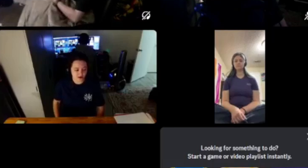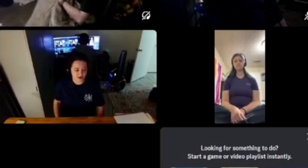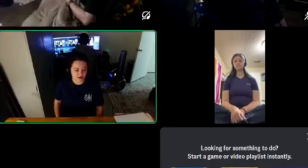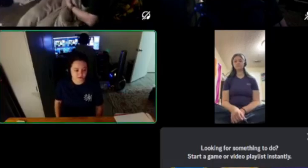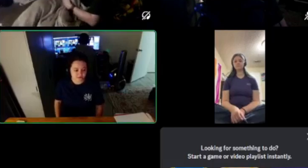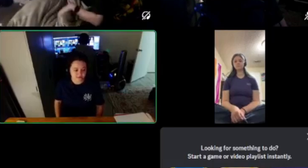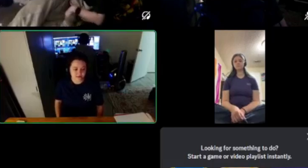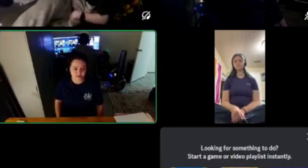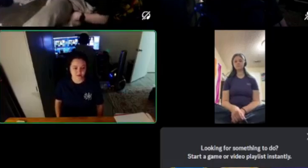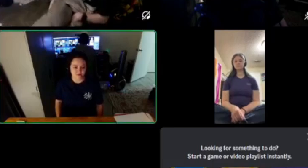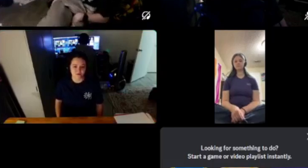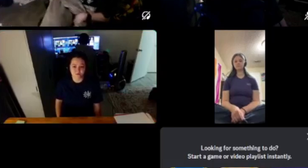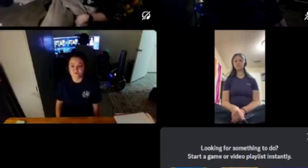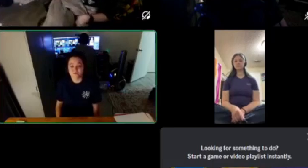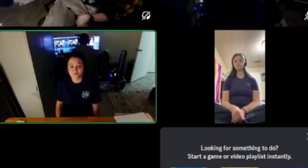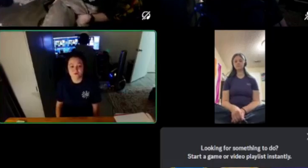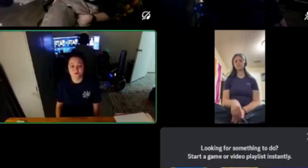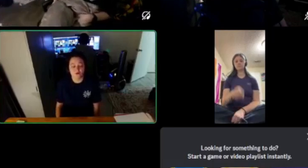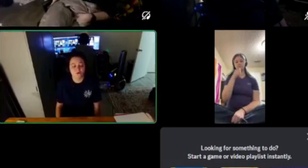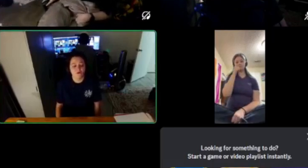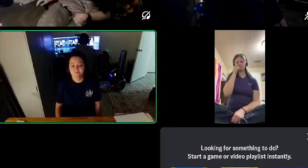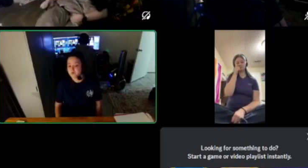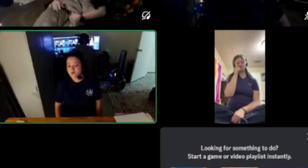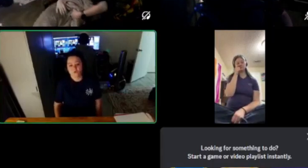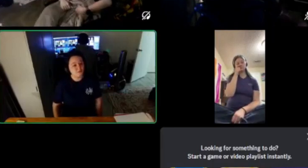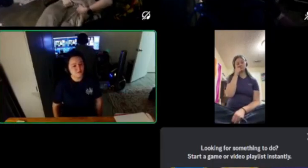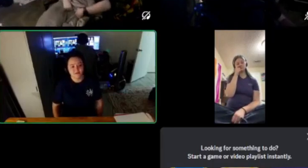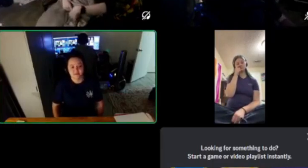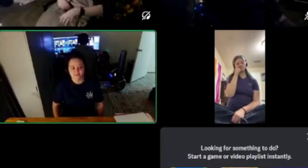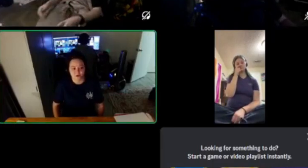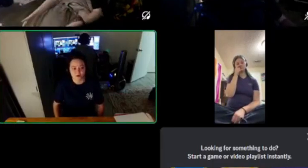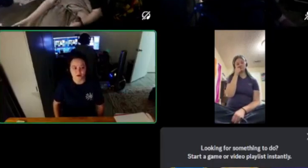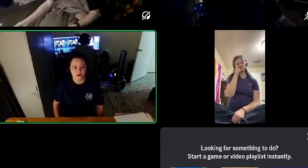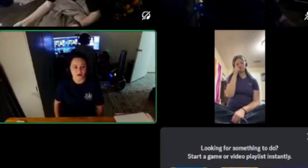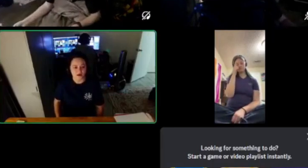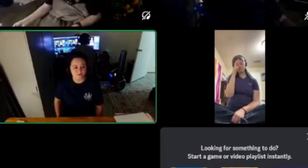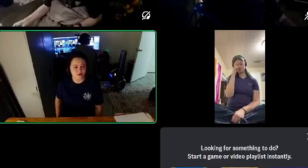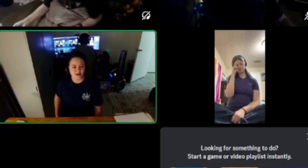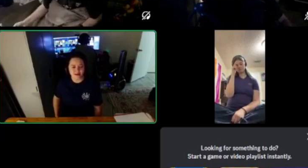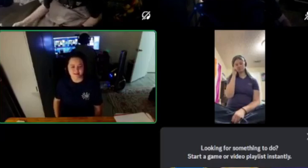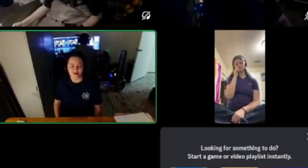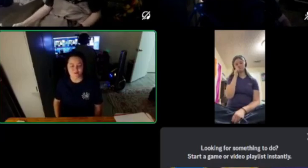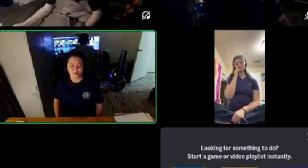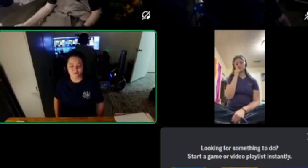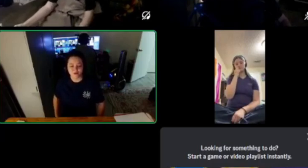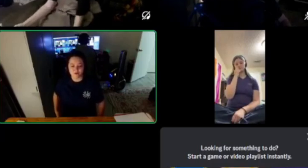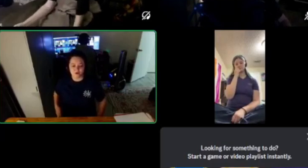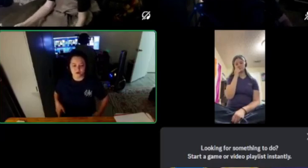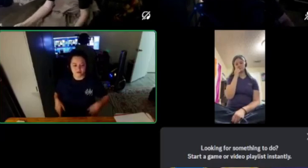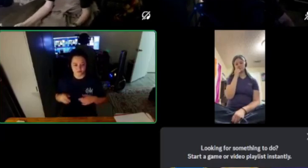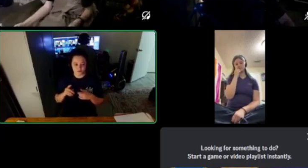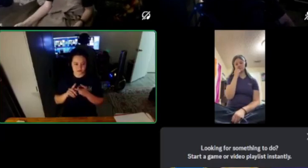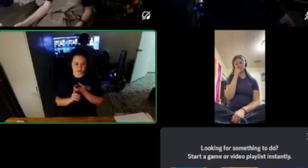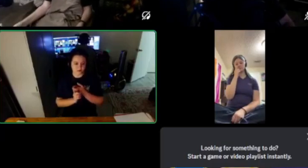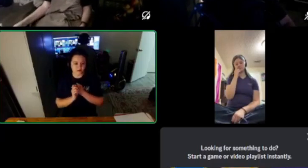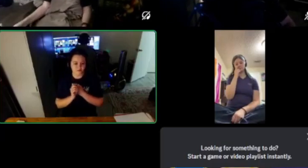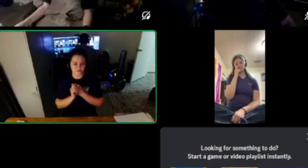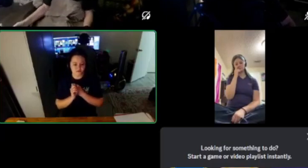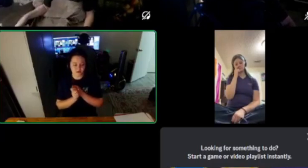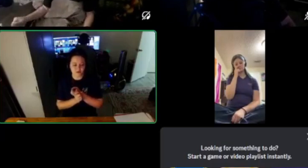I would say, first of all, y'all are in a great place to start. May I ask how many of y'all are either aspiring sign